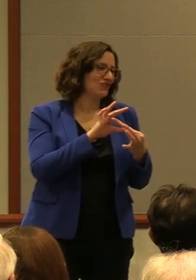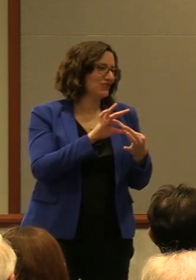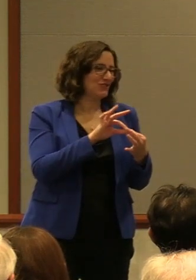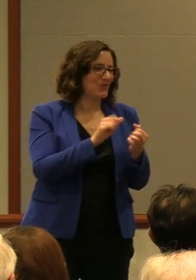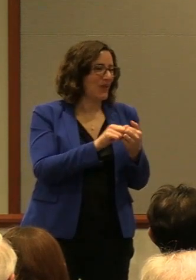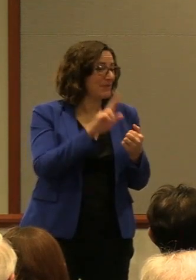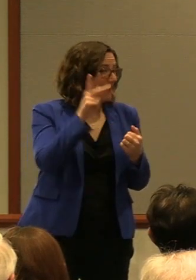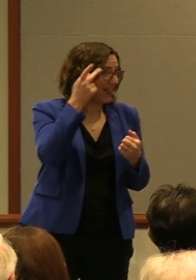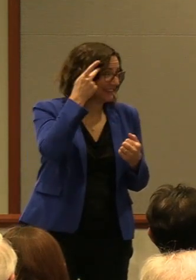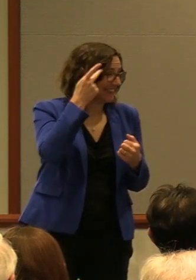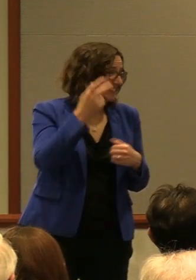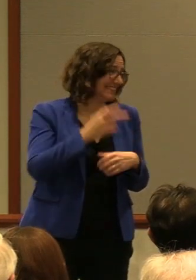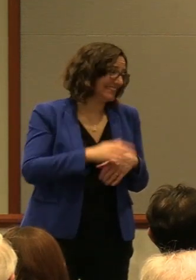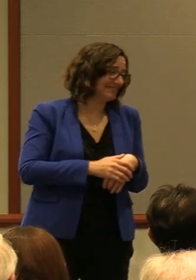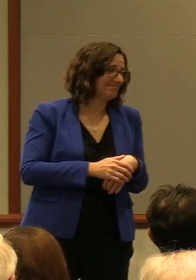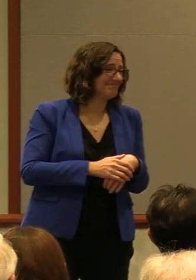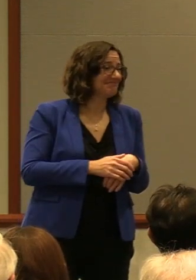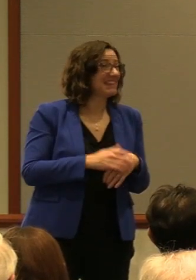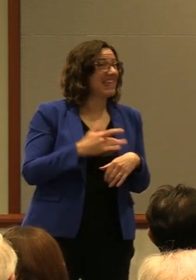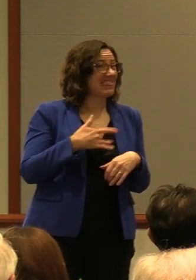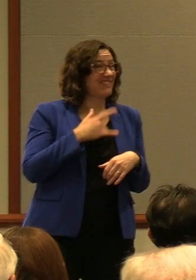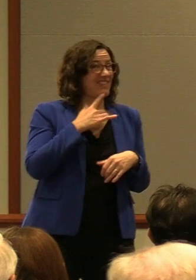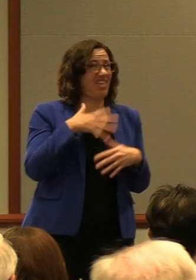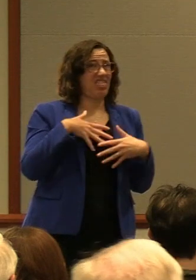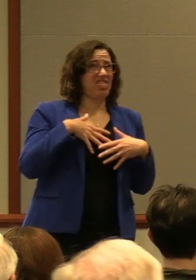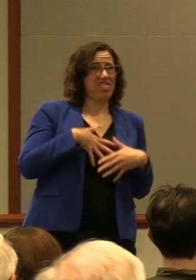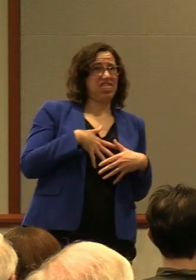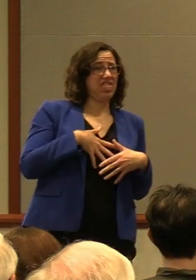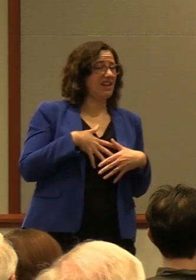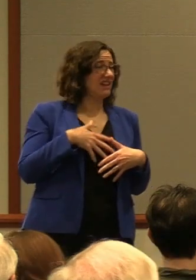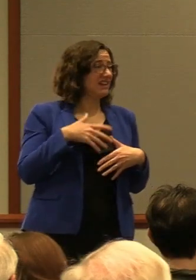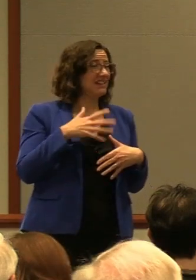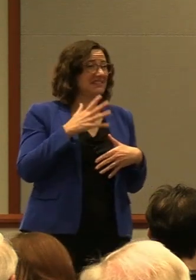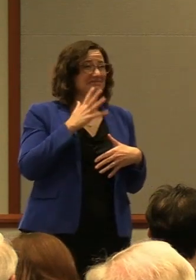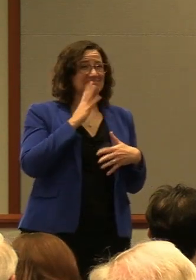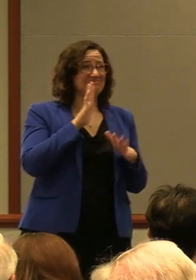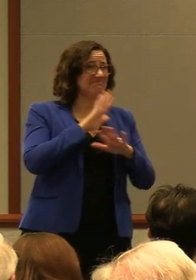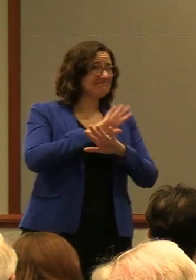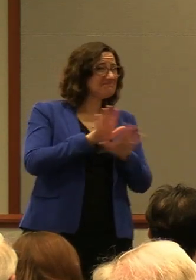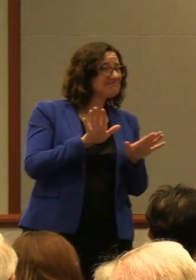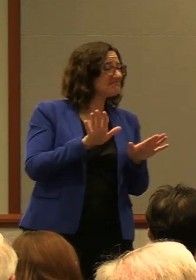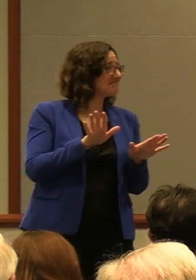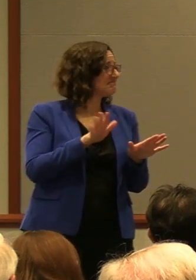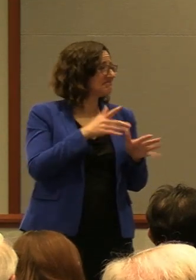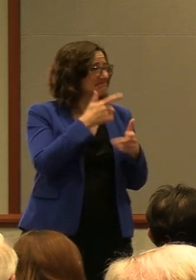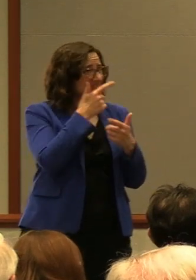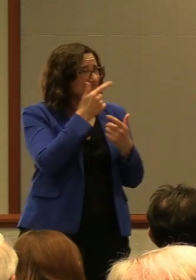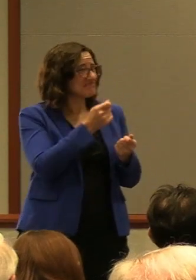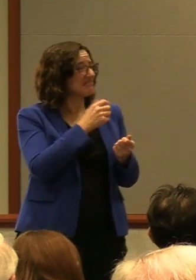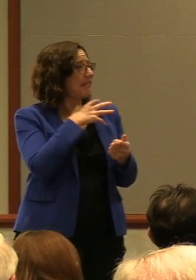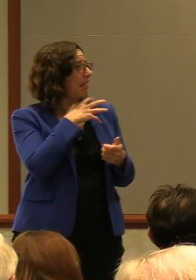in politics. They are disheartened, they might be disillusioned, they might just